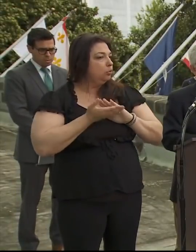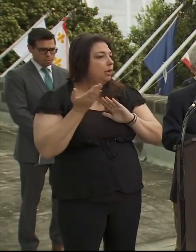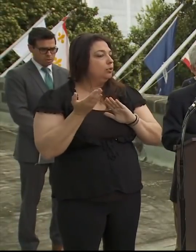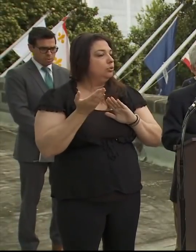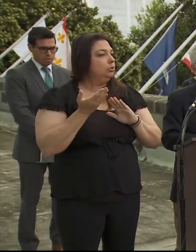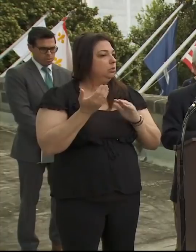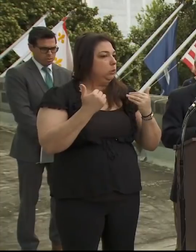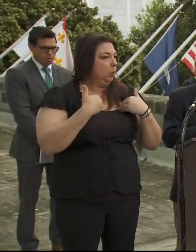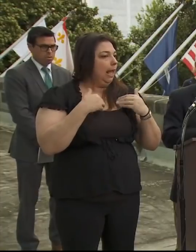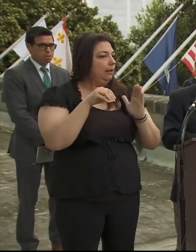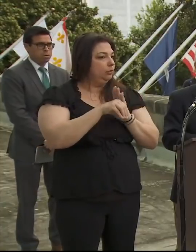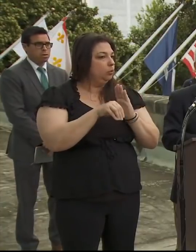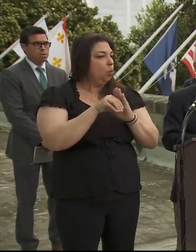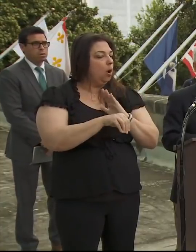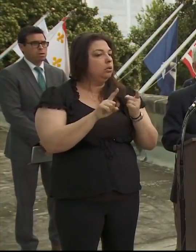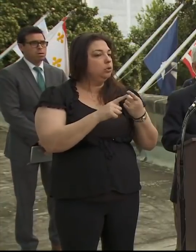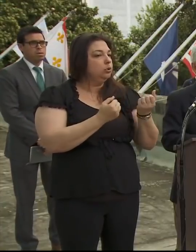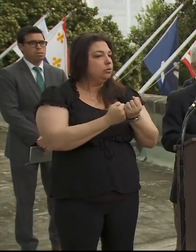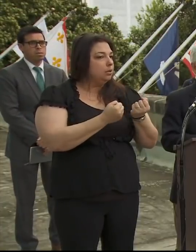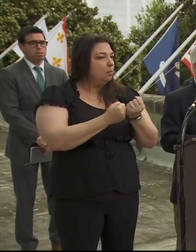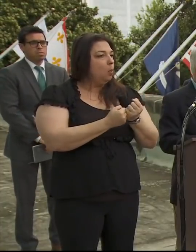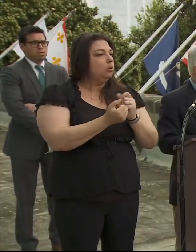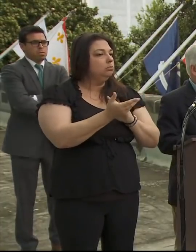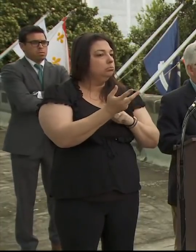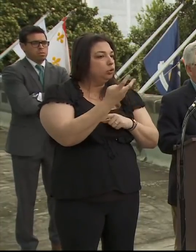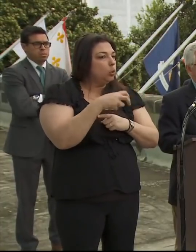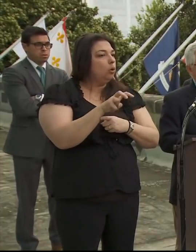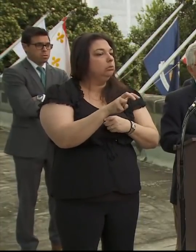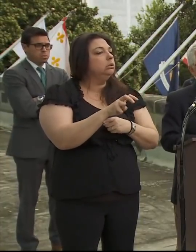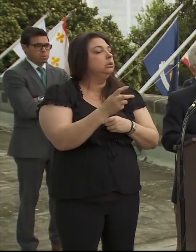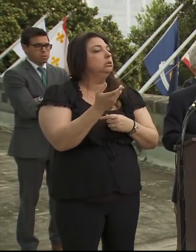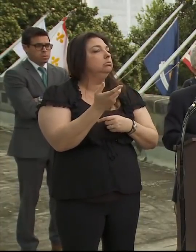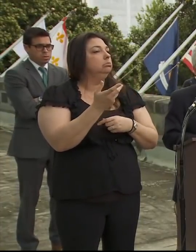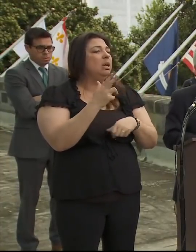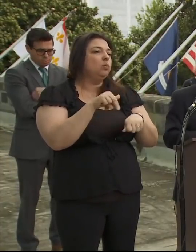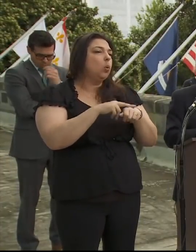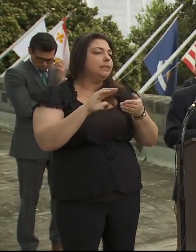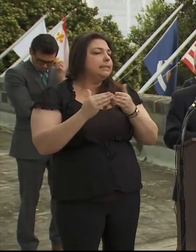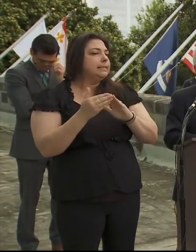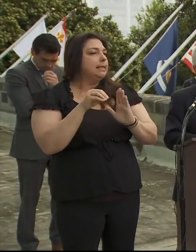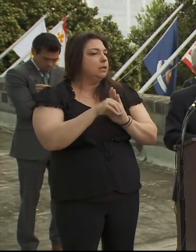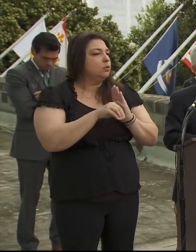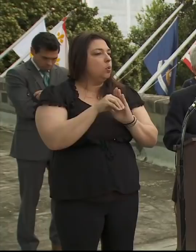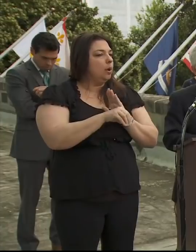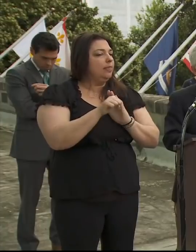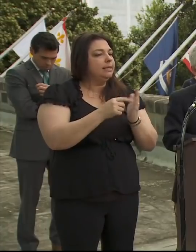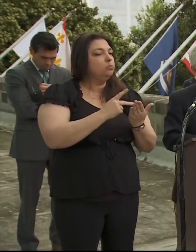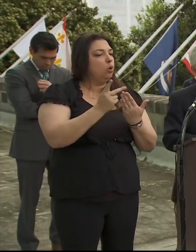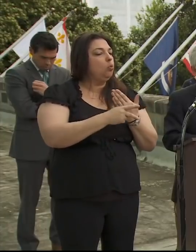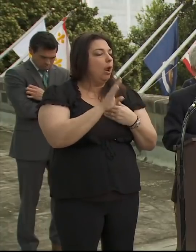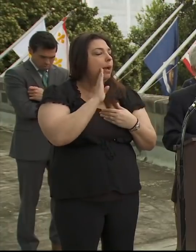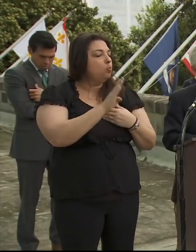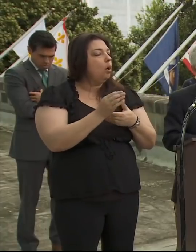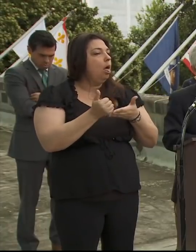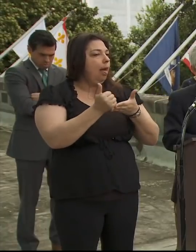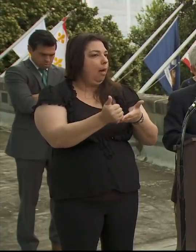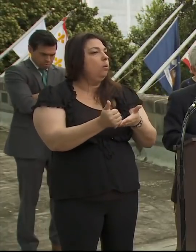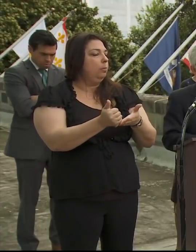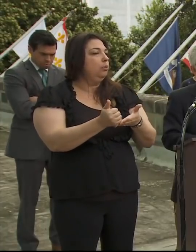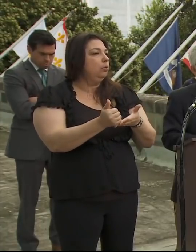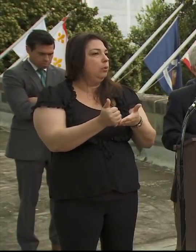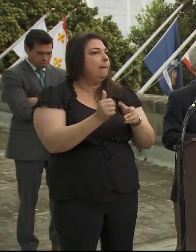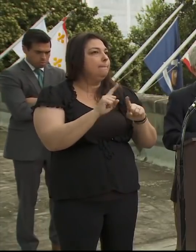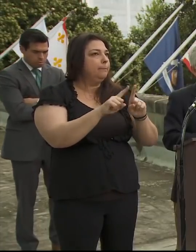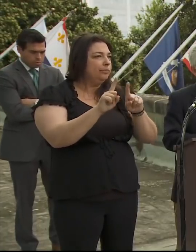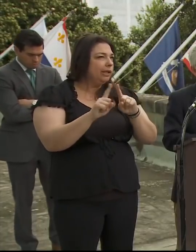we have in New Orleans that support the tourism economy, and of course the city of New Orleans and the Amnesty program certainly will help many